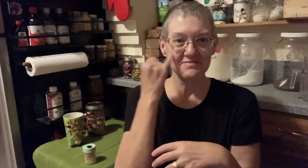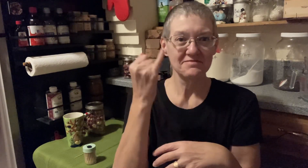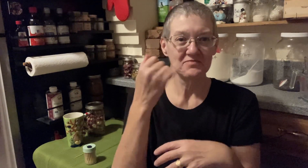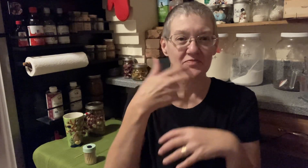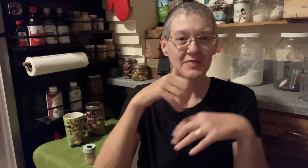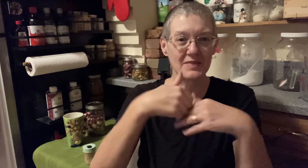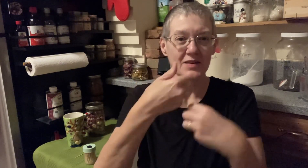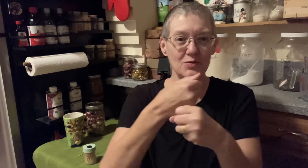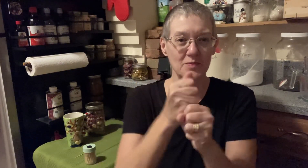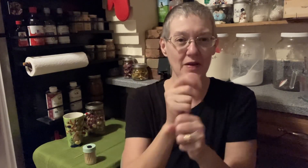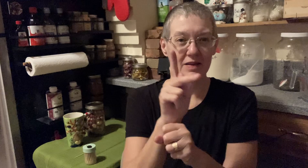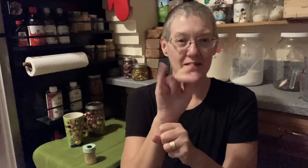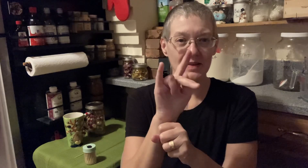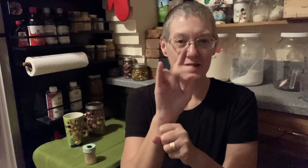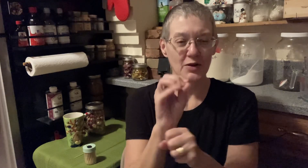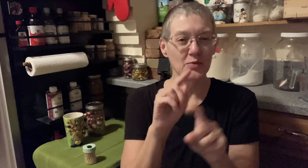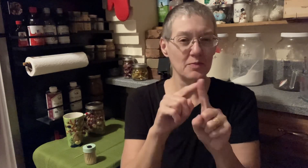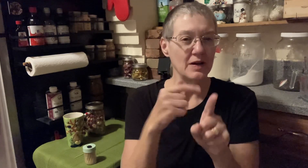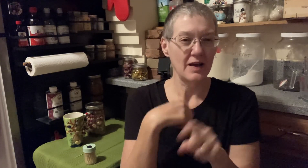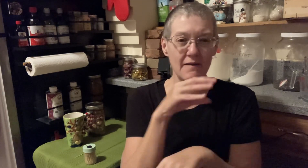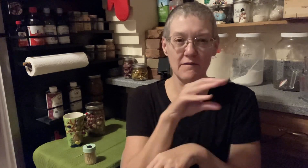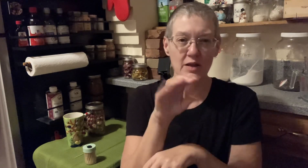And I had an idea on how I could make them keto.